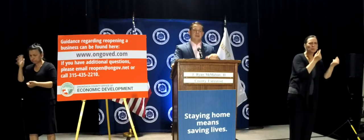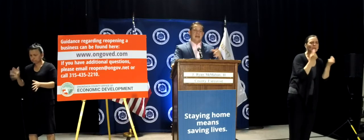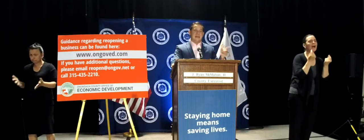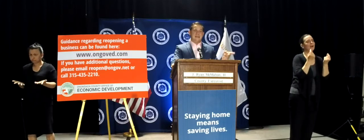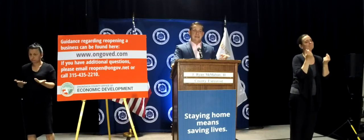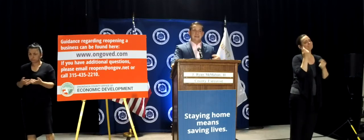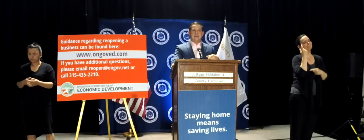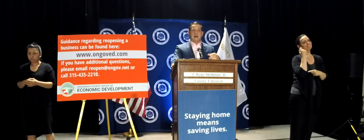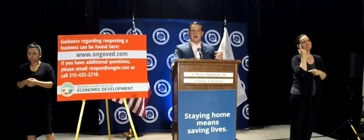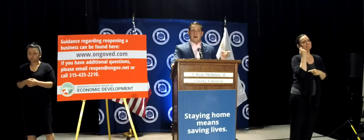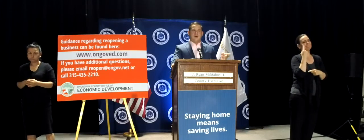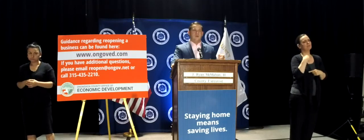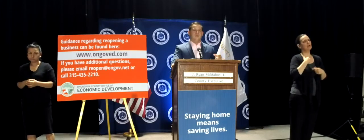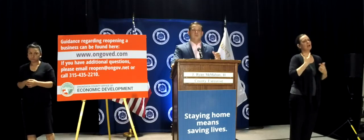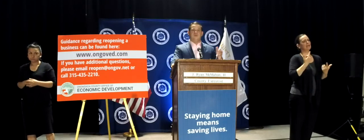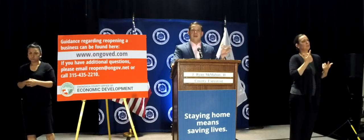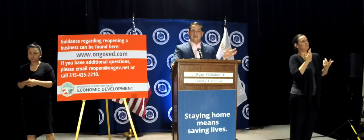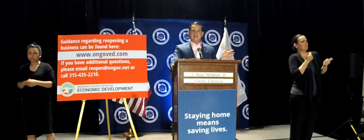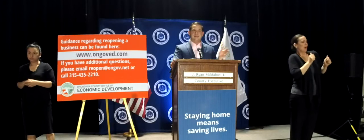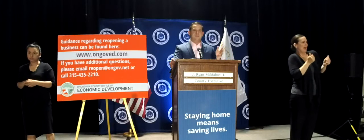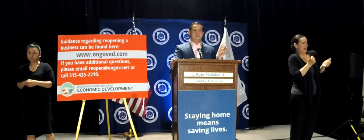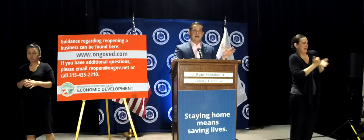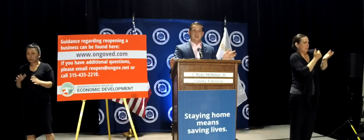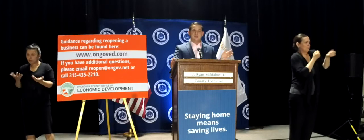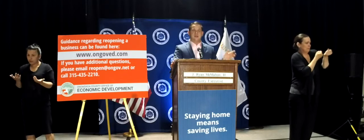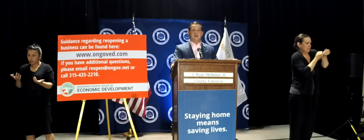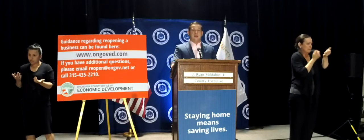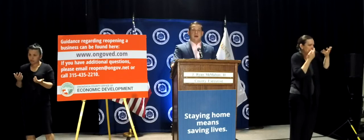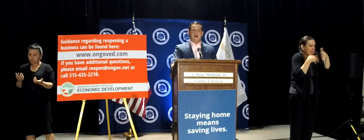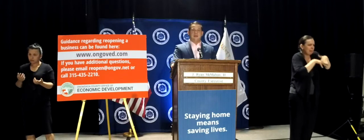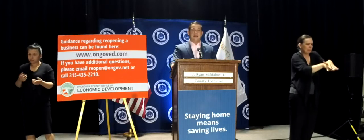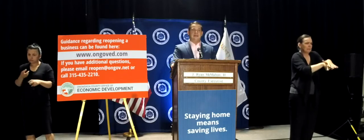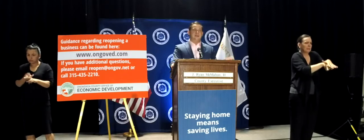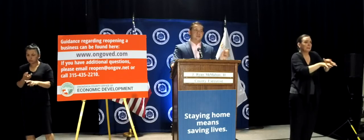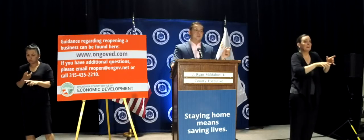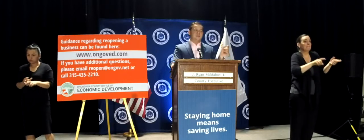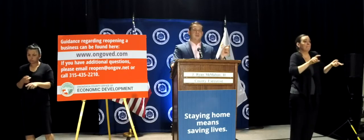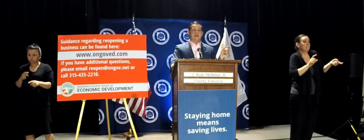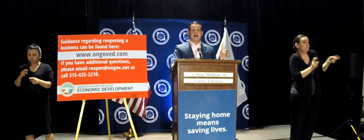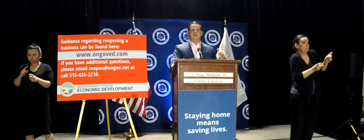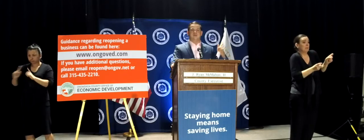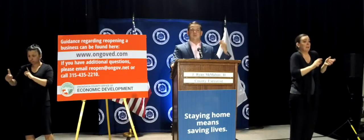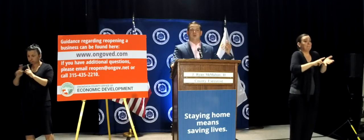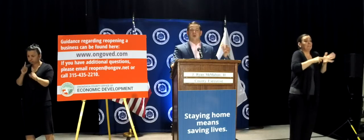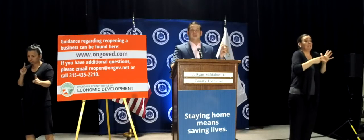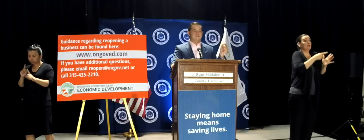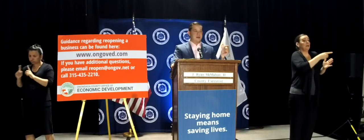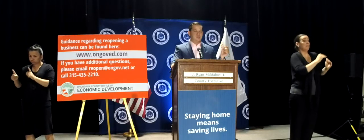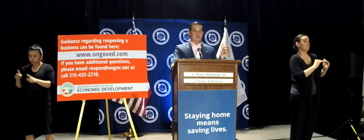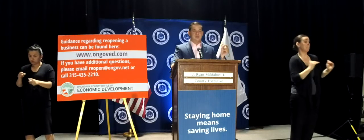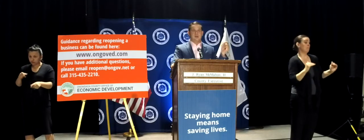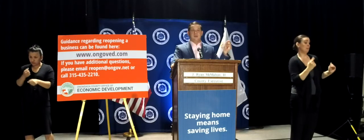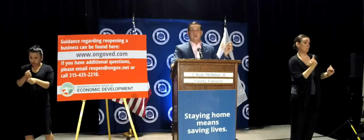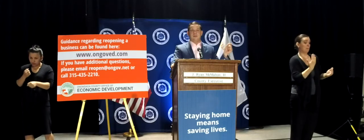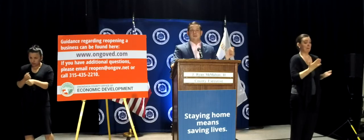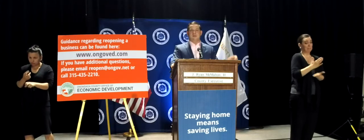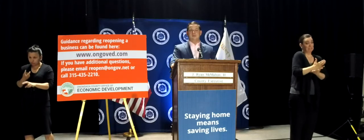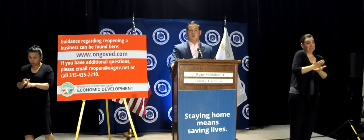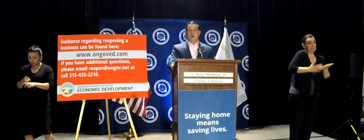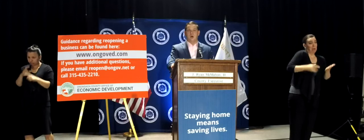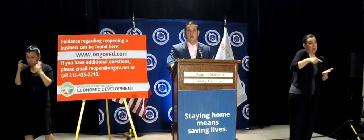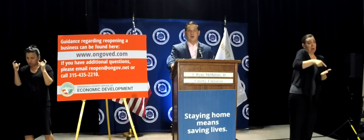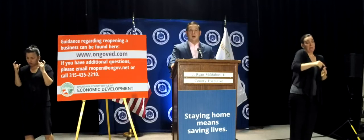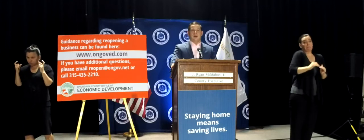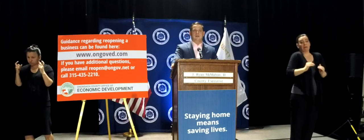a blend of phases potentially, they need the specific guidance from New York, especially the